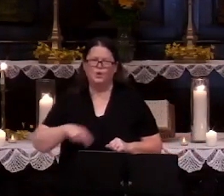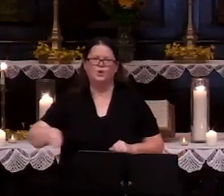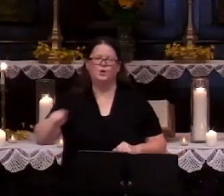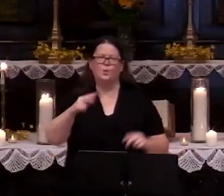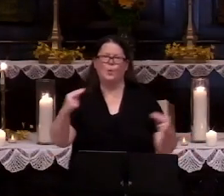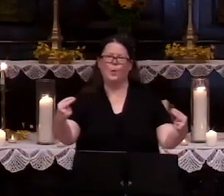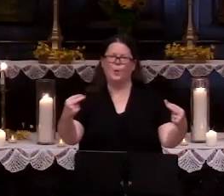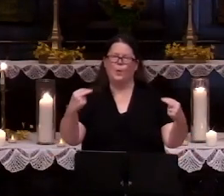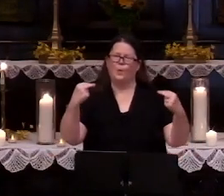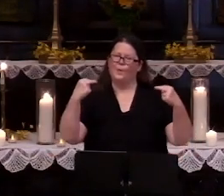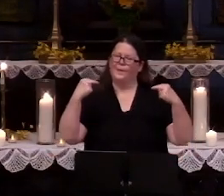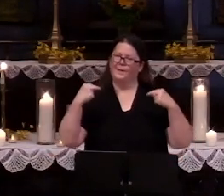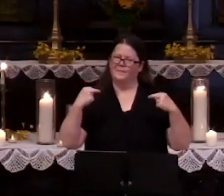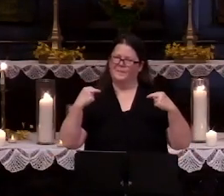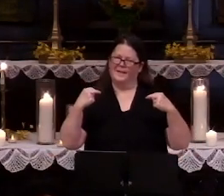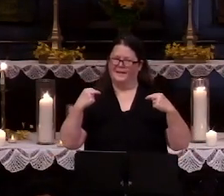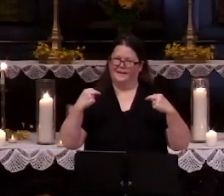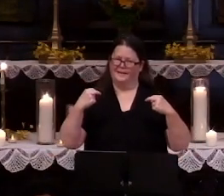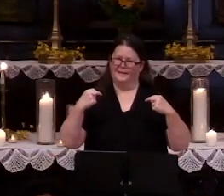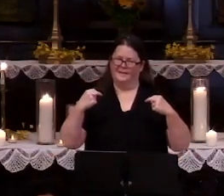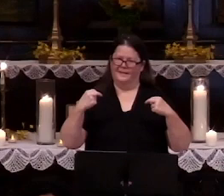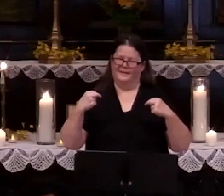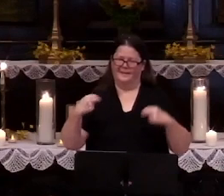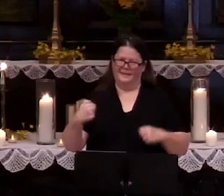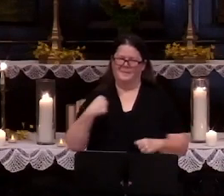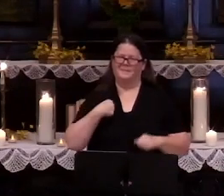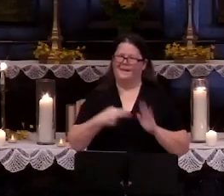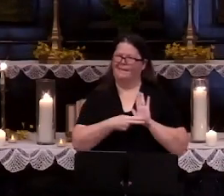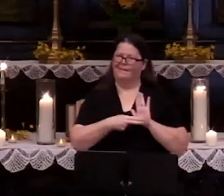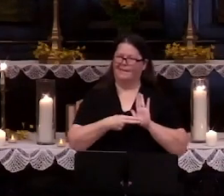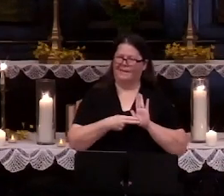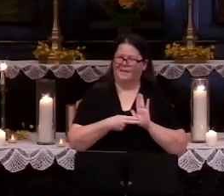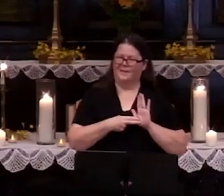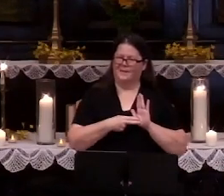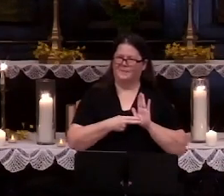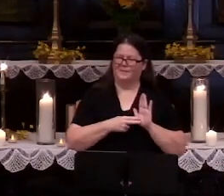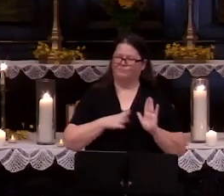I desired. They are